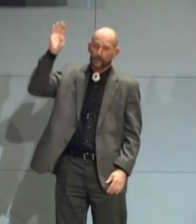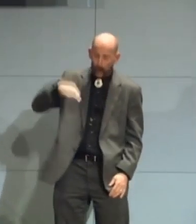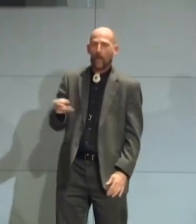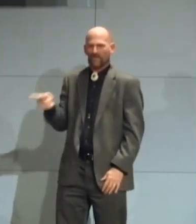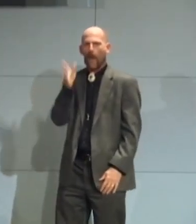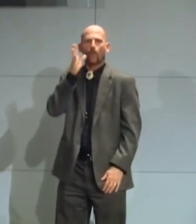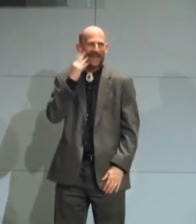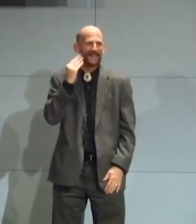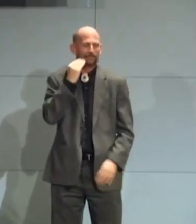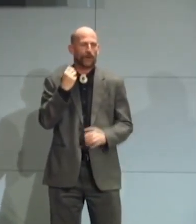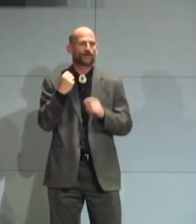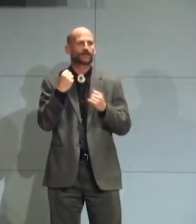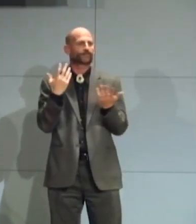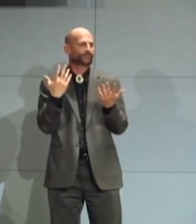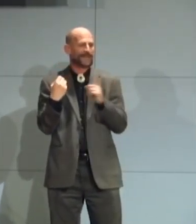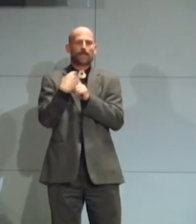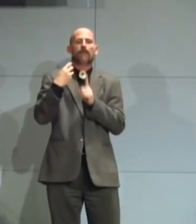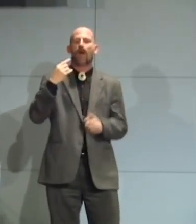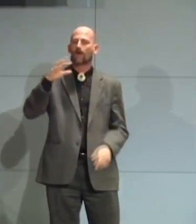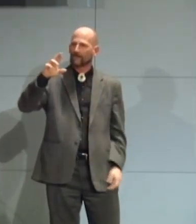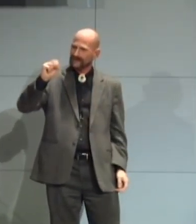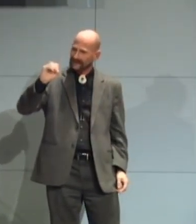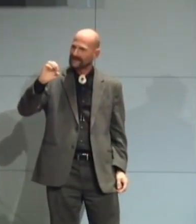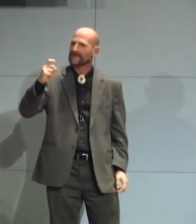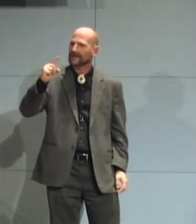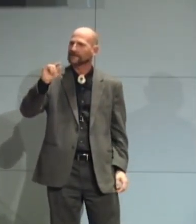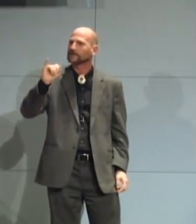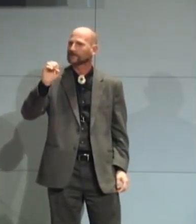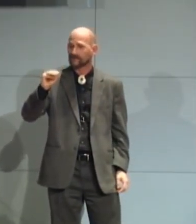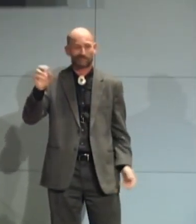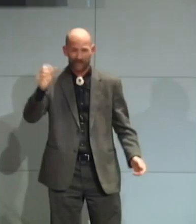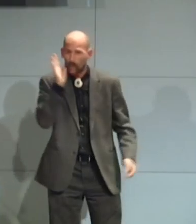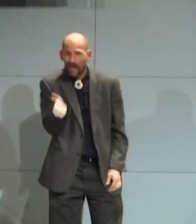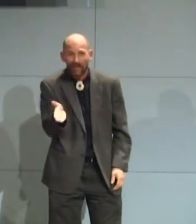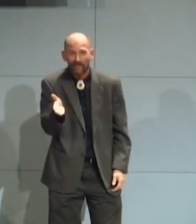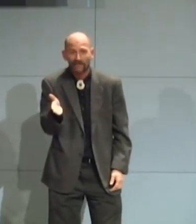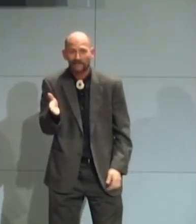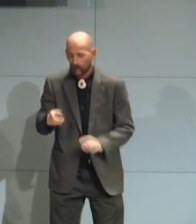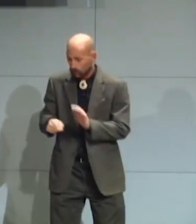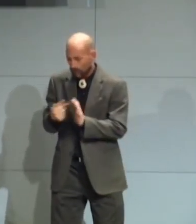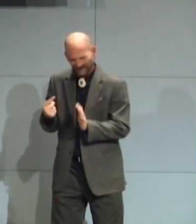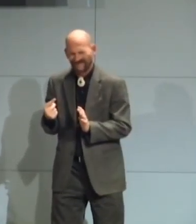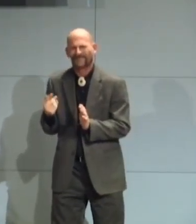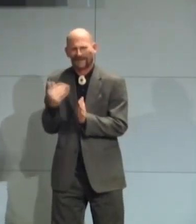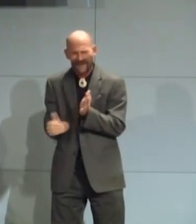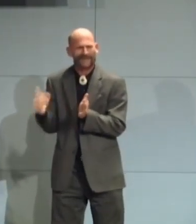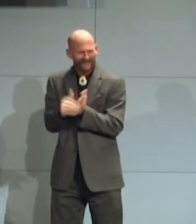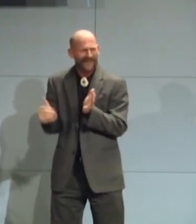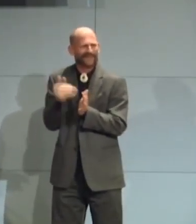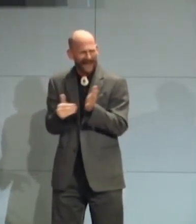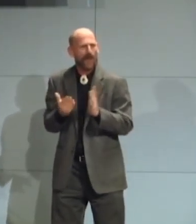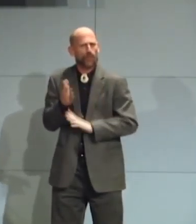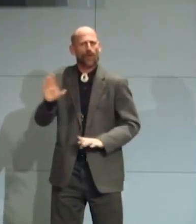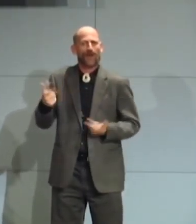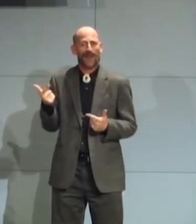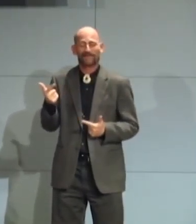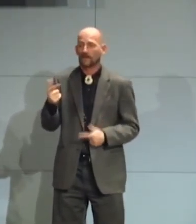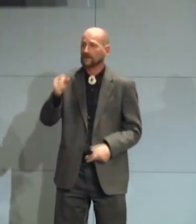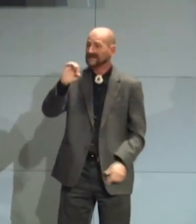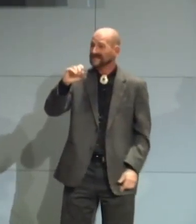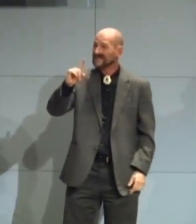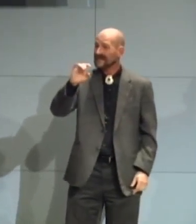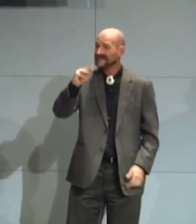be called on them. So if I start with my story, and if you start with your stories around race, around gender,